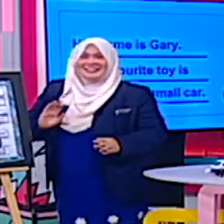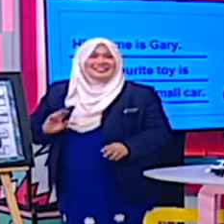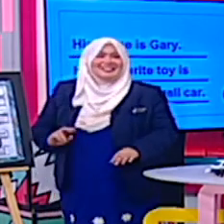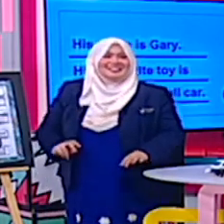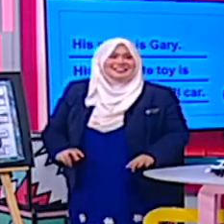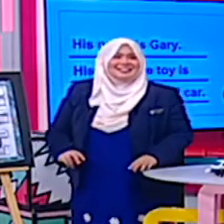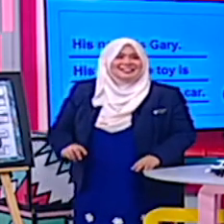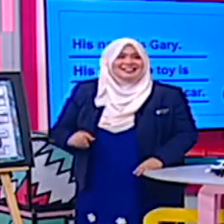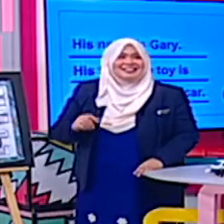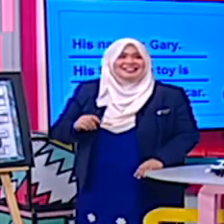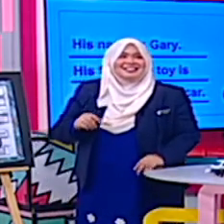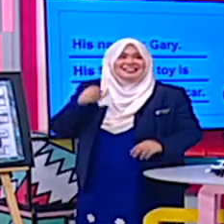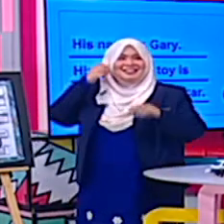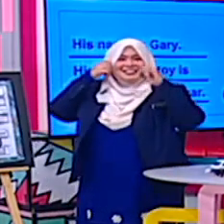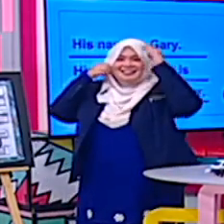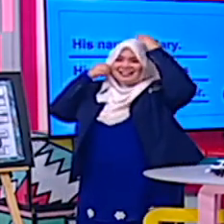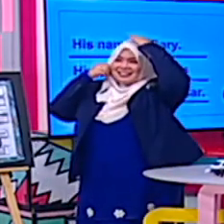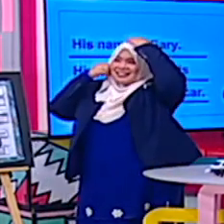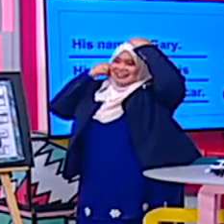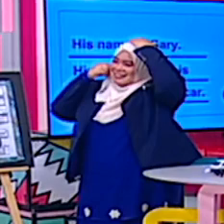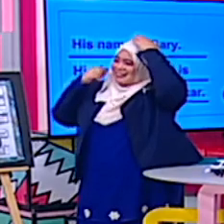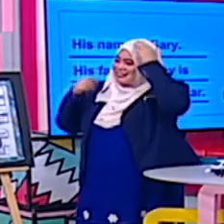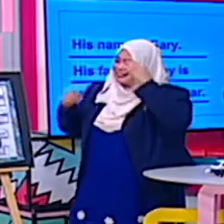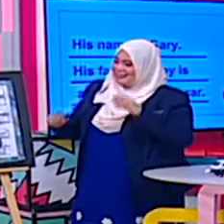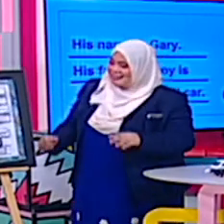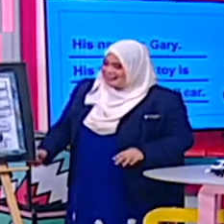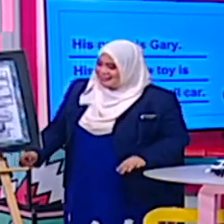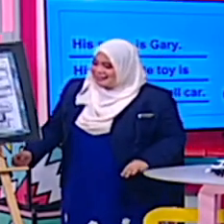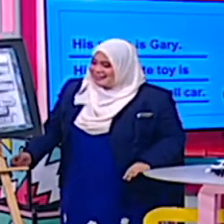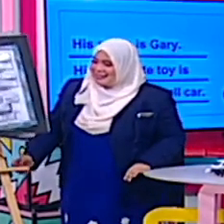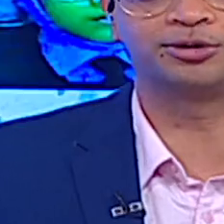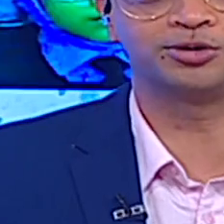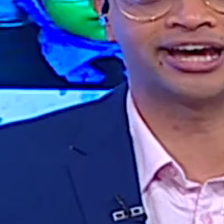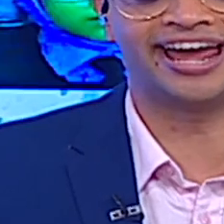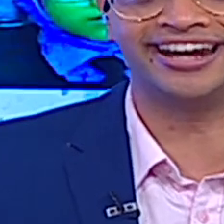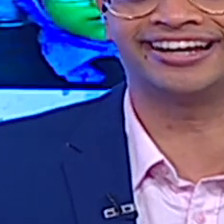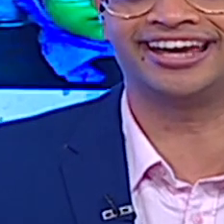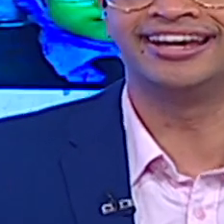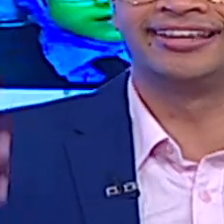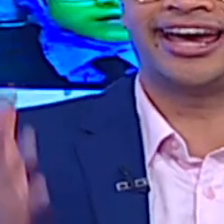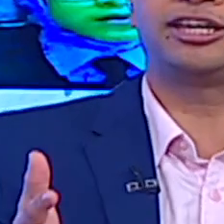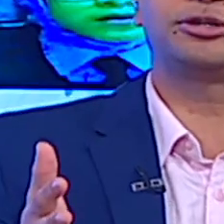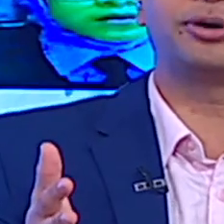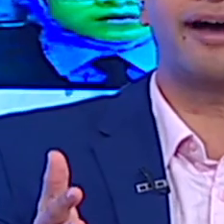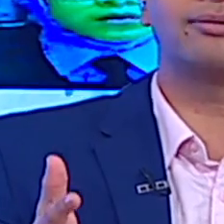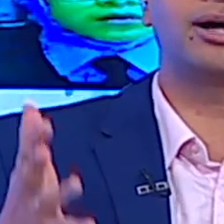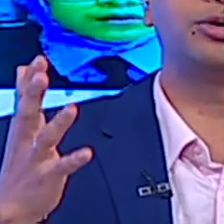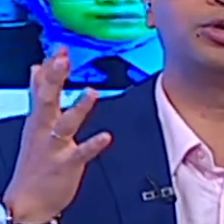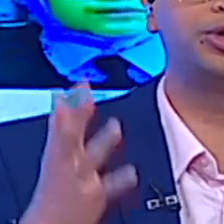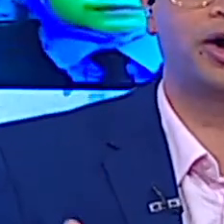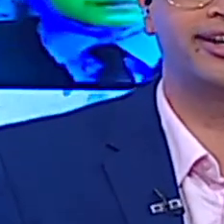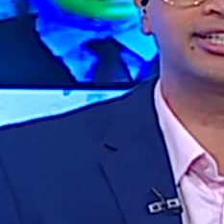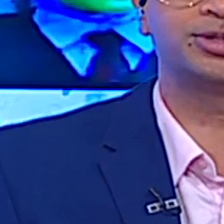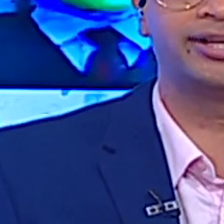interesting and also very good guidebook for parents to teach their children how to sign. And again, thank you to everyone